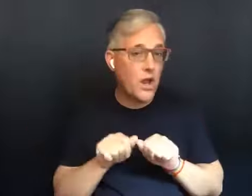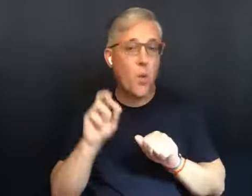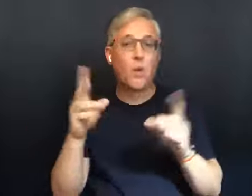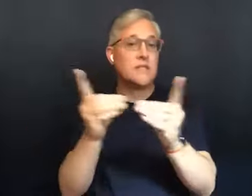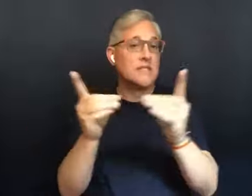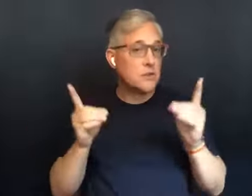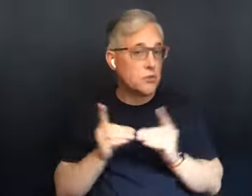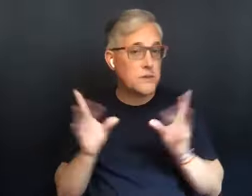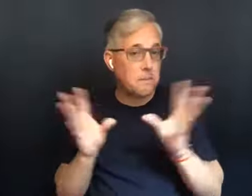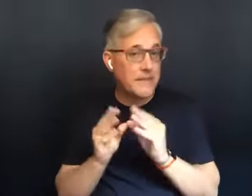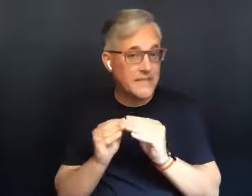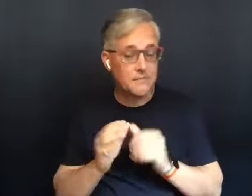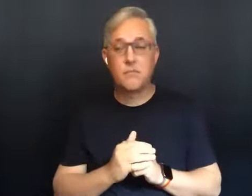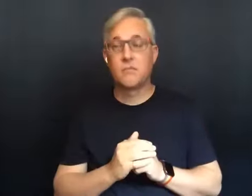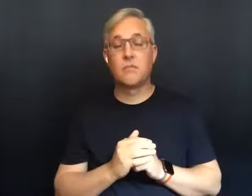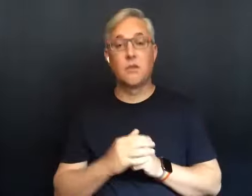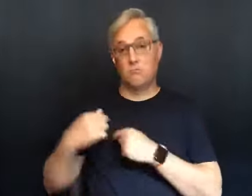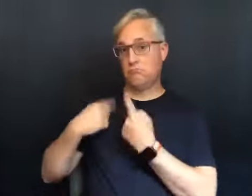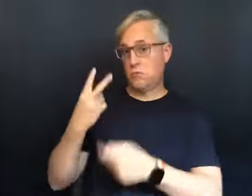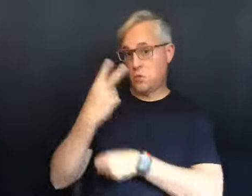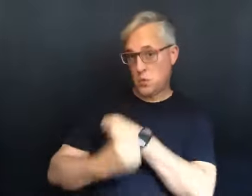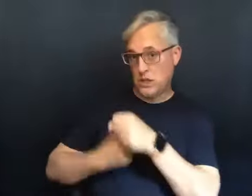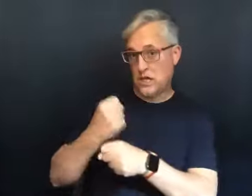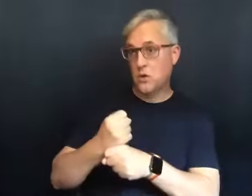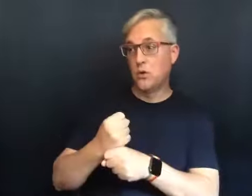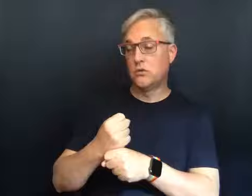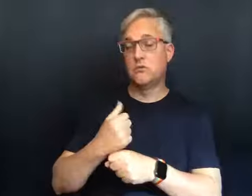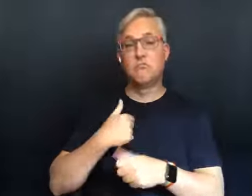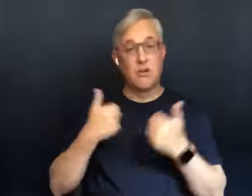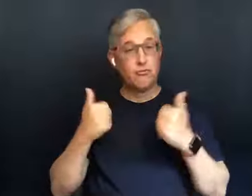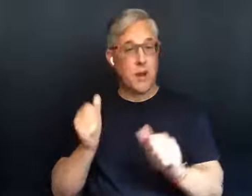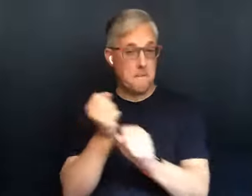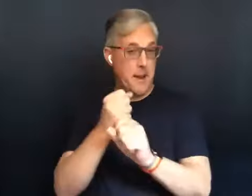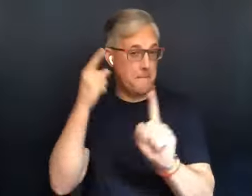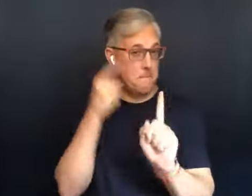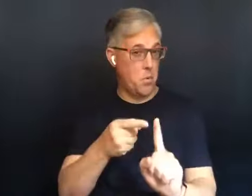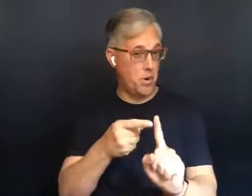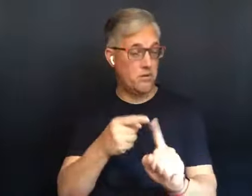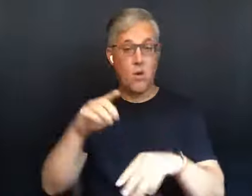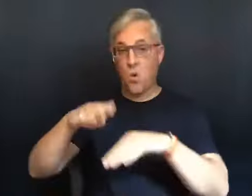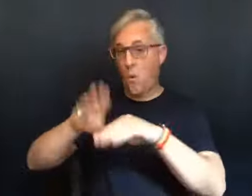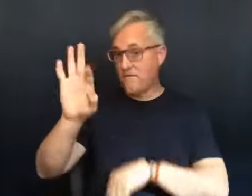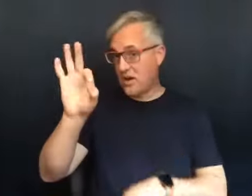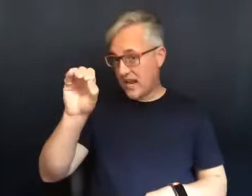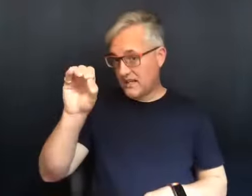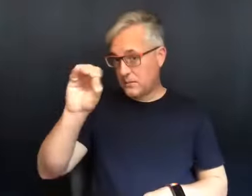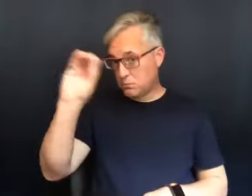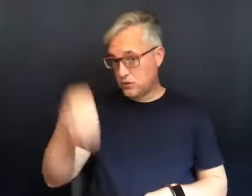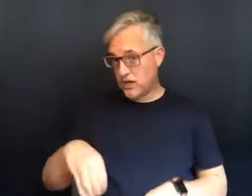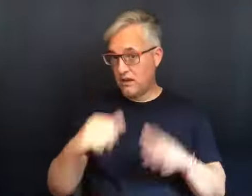of putting it on the agenda through their area or district. And as I counted the last 2 years to